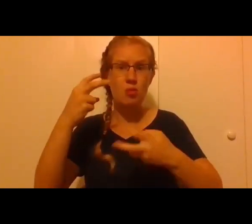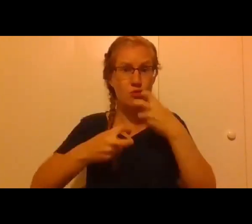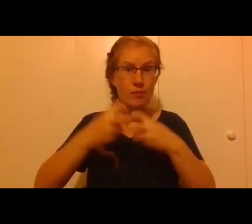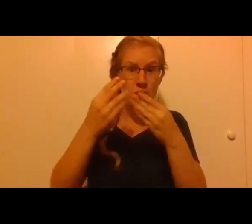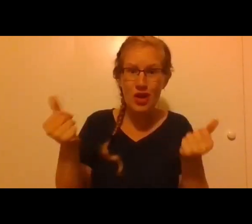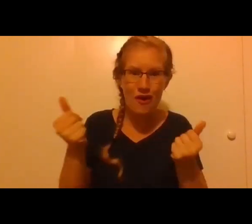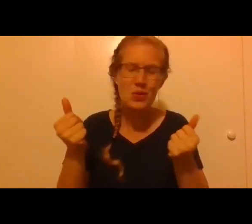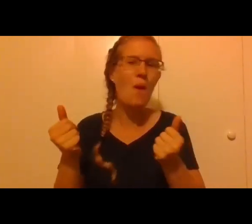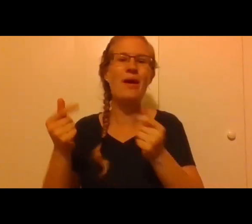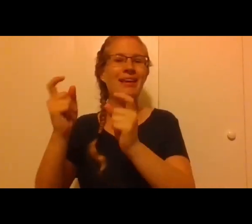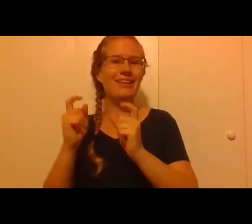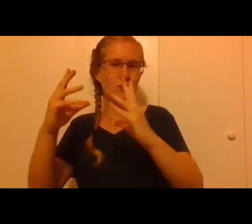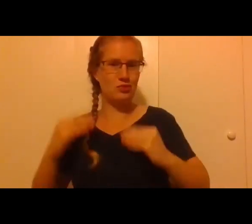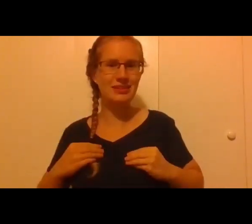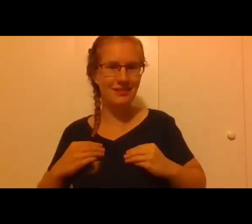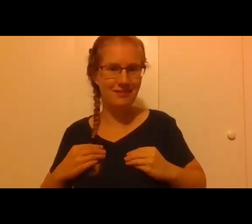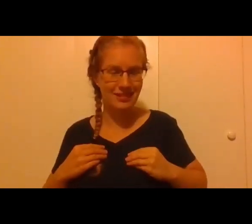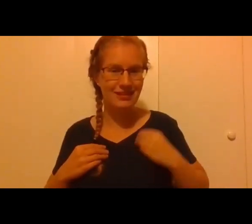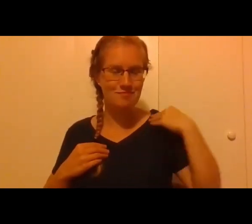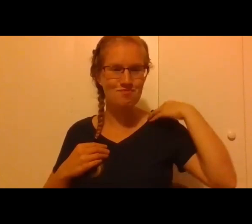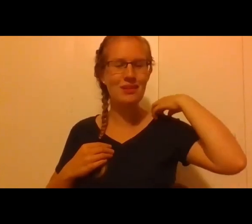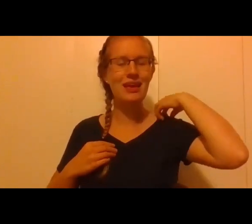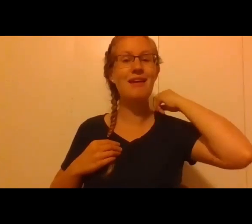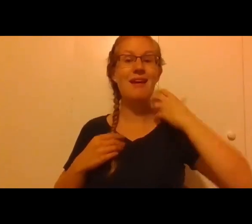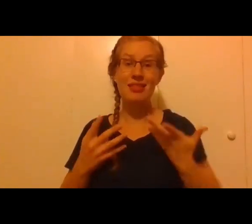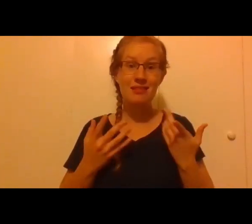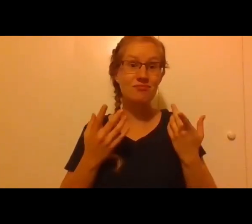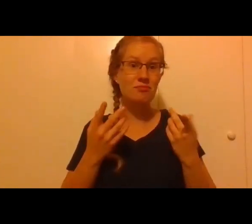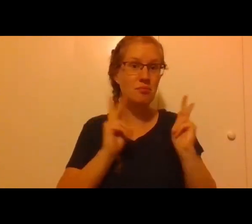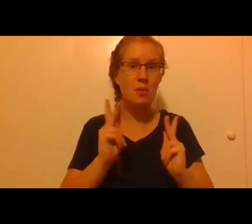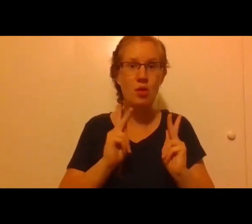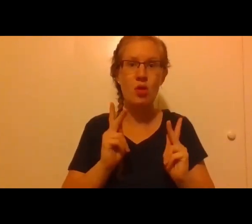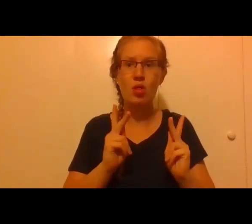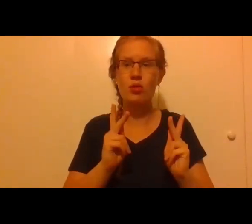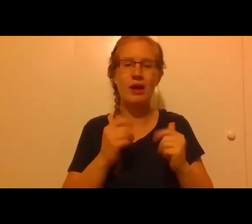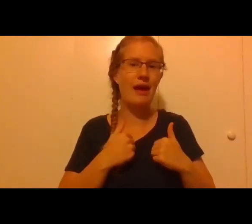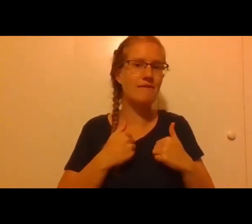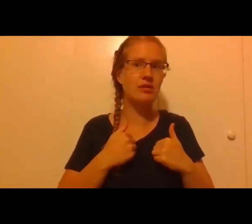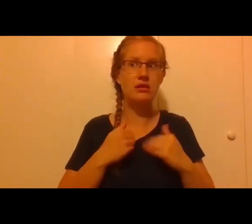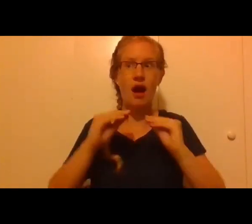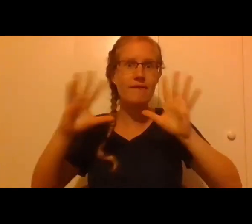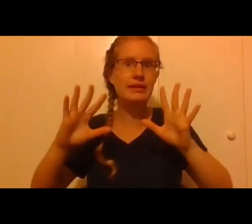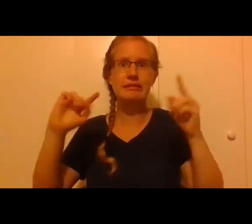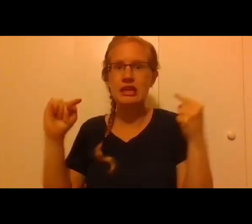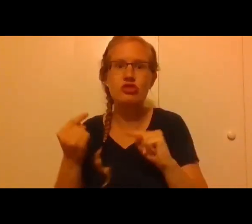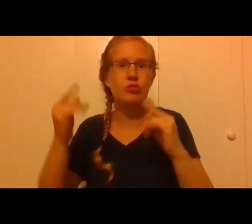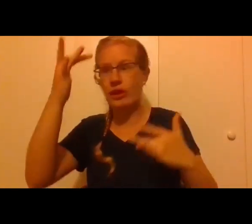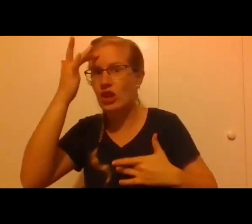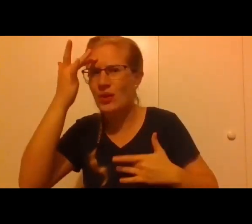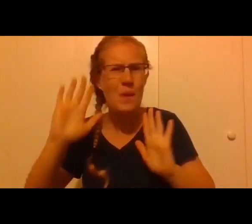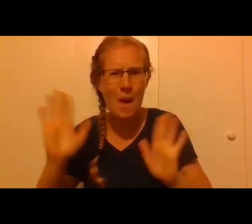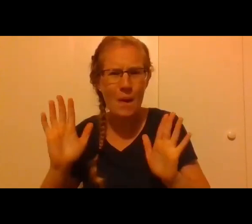to be received. And this is not just the case of persons who happen to have an impairment, illness or injury. This is every human being. It's a